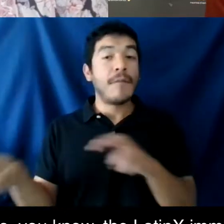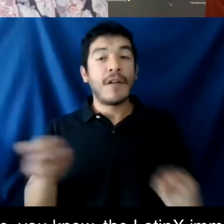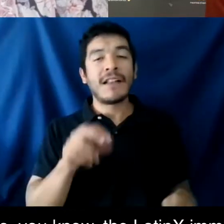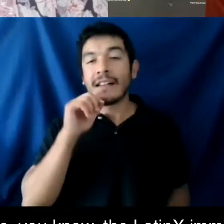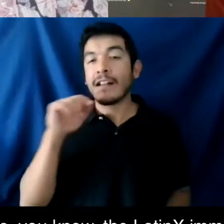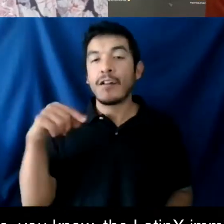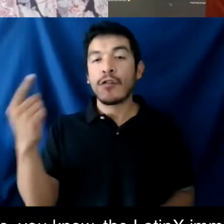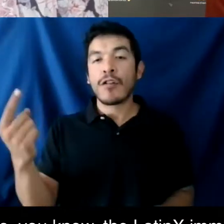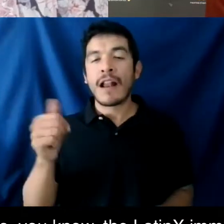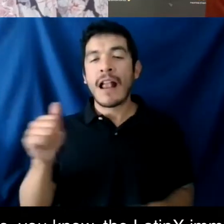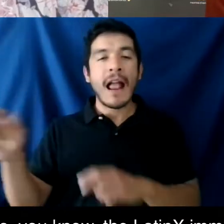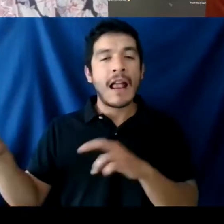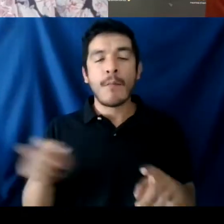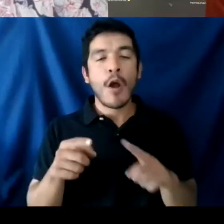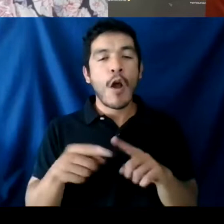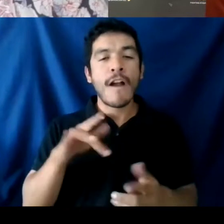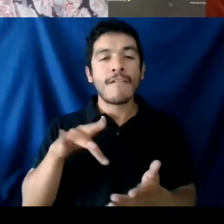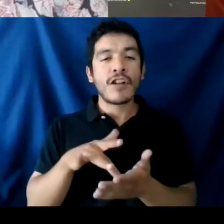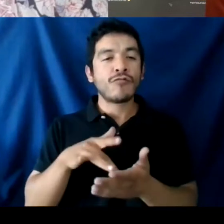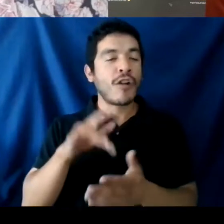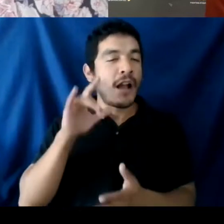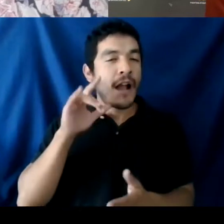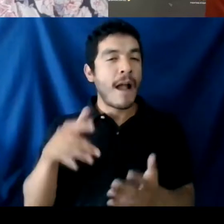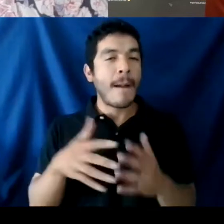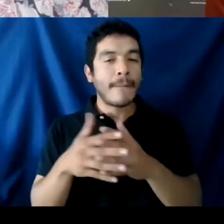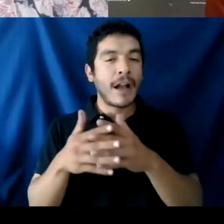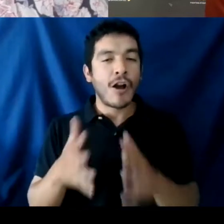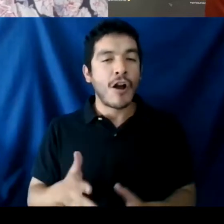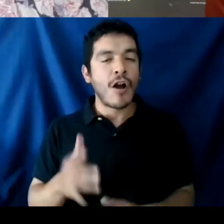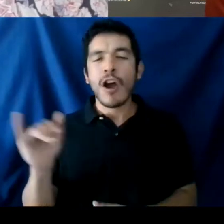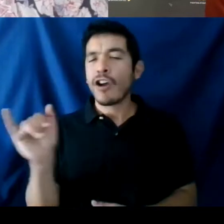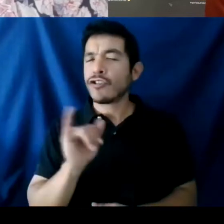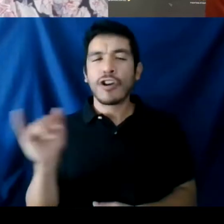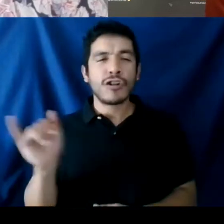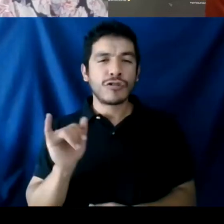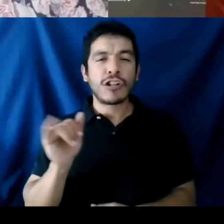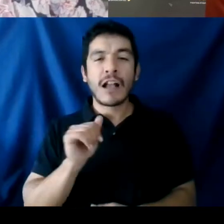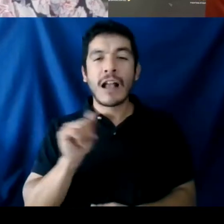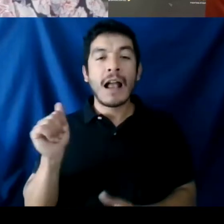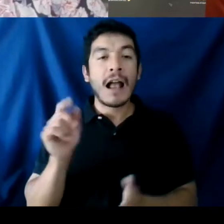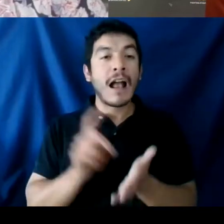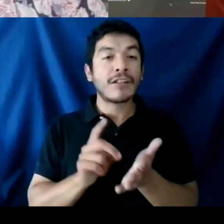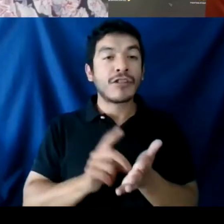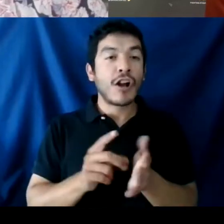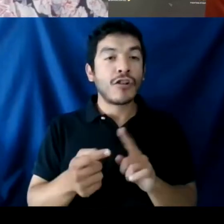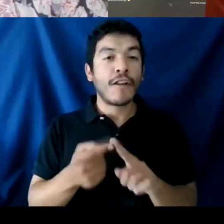a immigrant from Central America. It's also, a doctor from